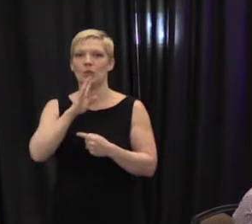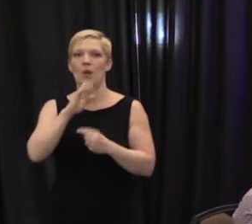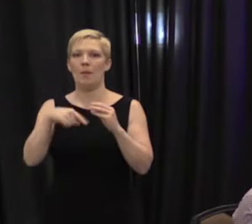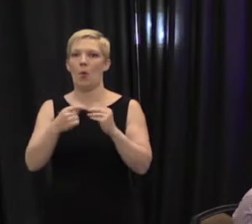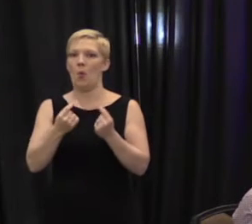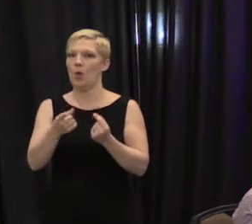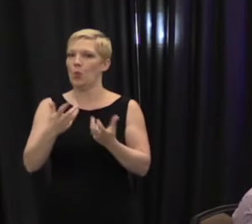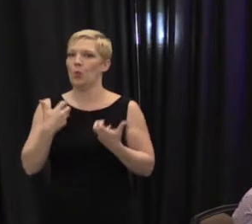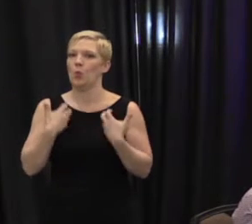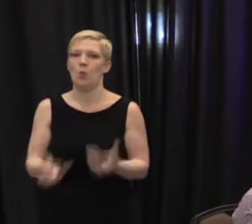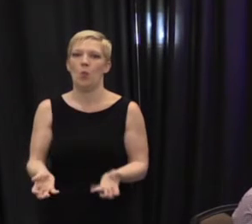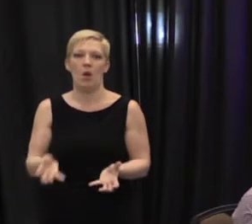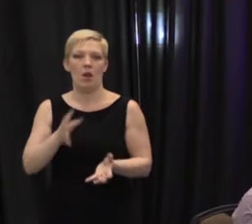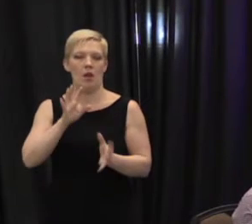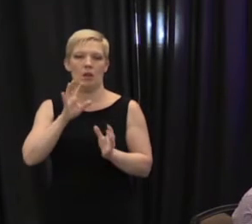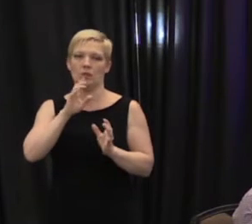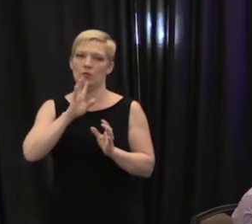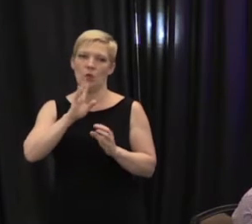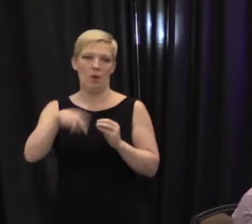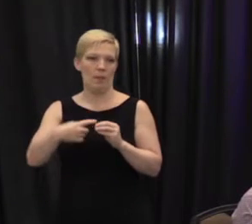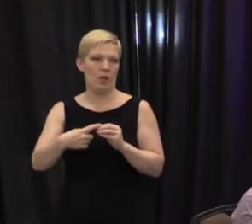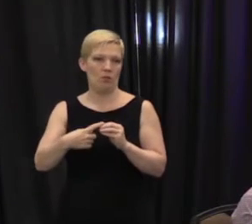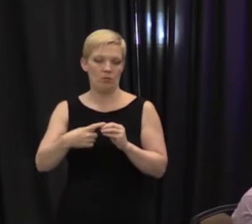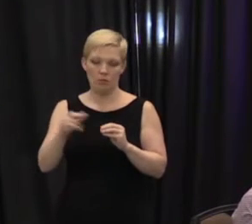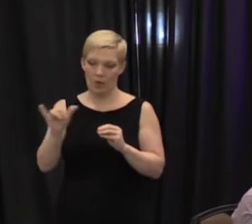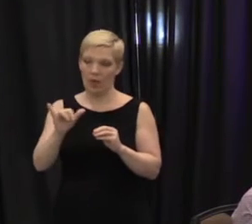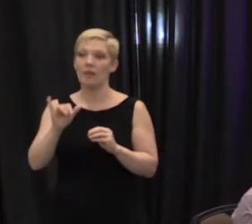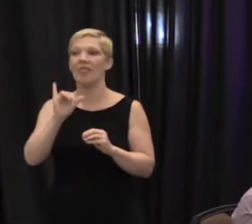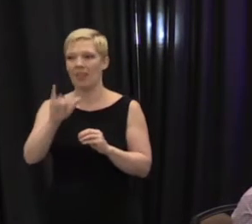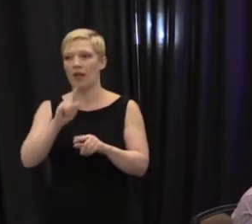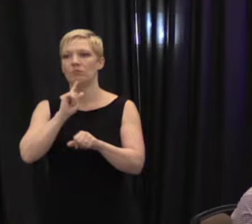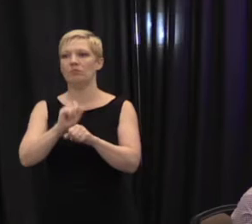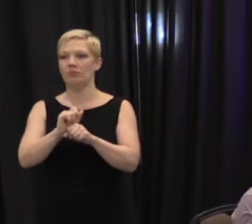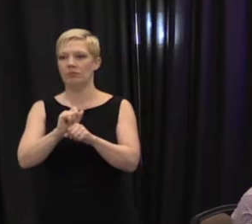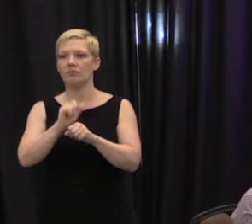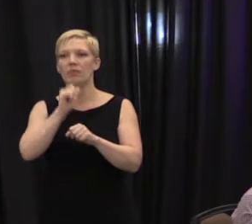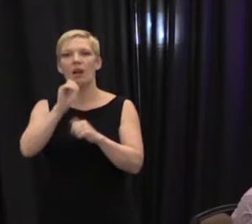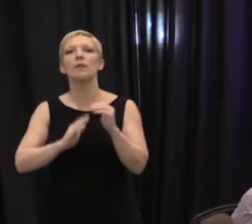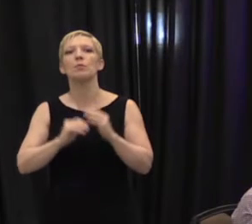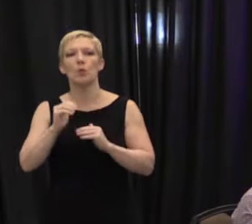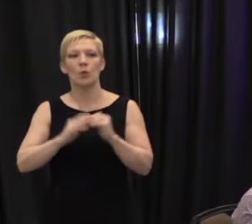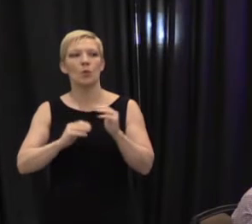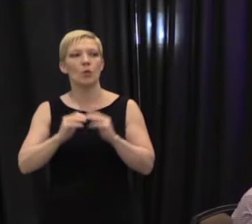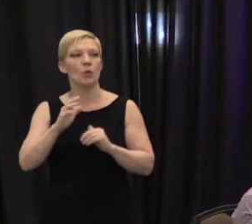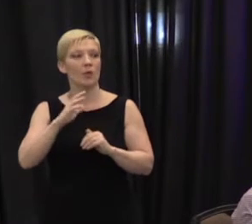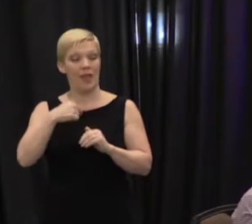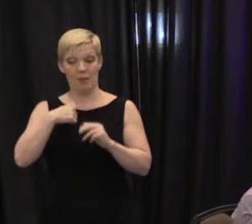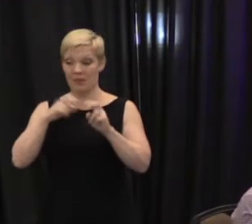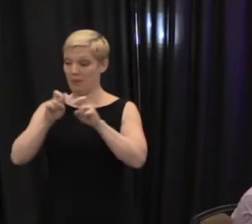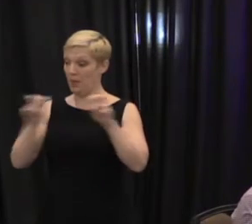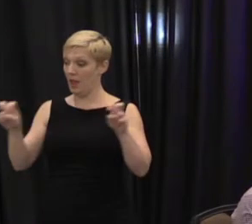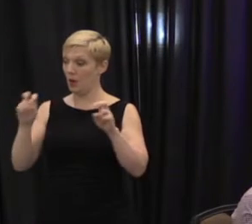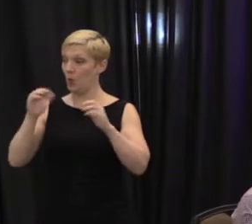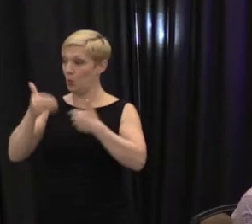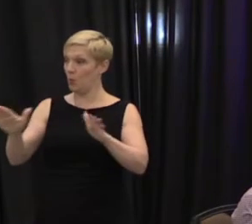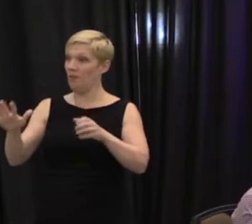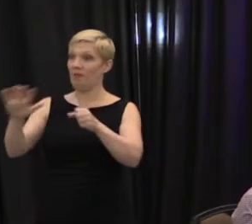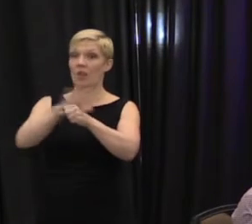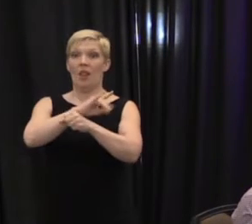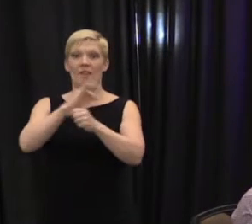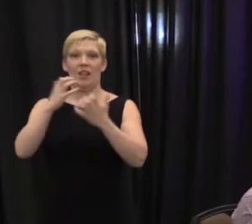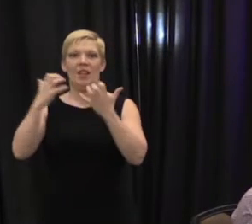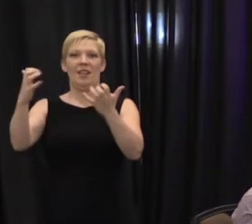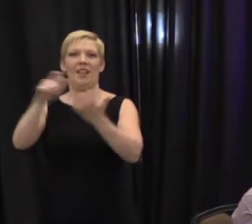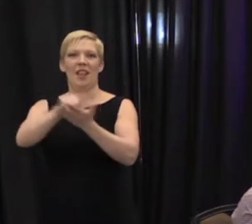to talk about, until you get uncomfortable. I was in this panel in a room full of lawyers last week, and rooms